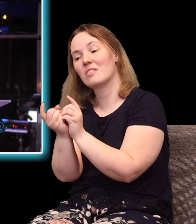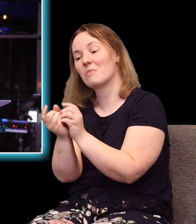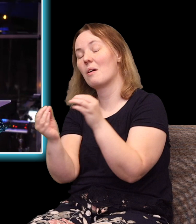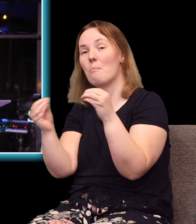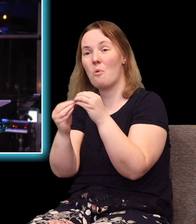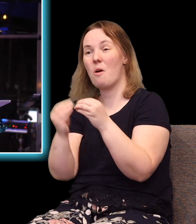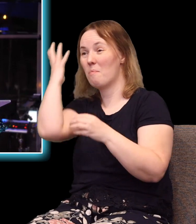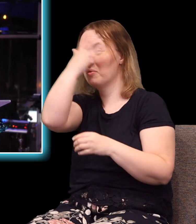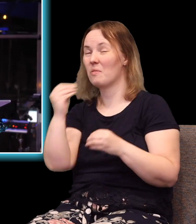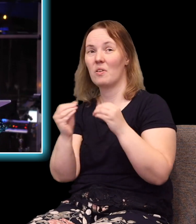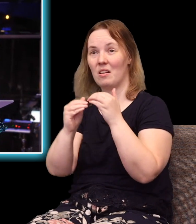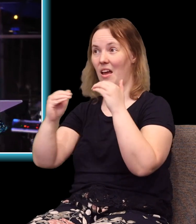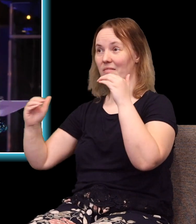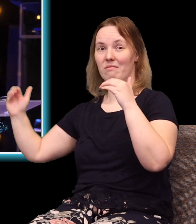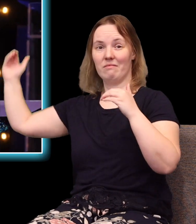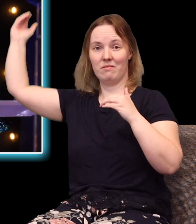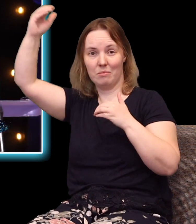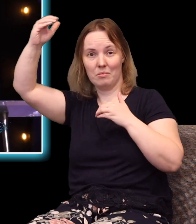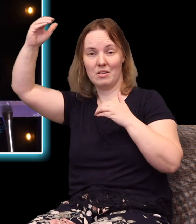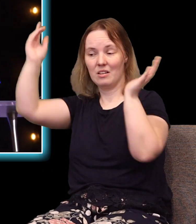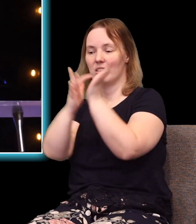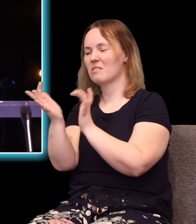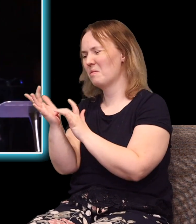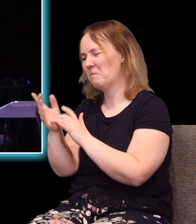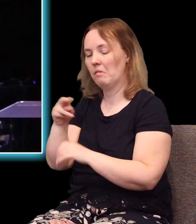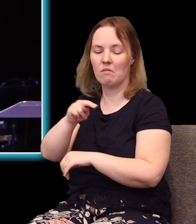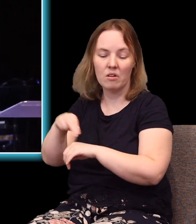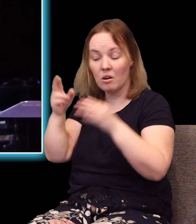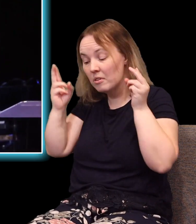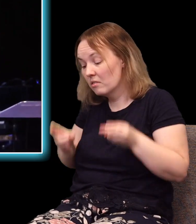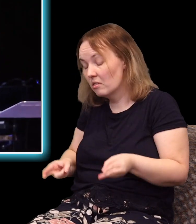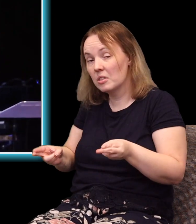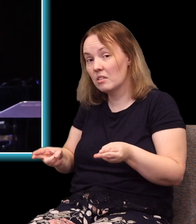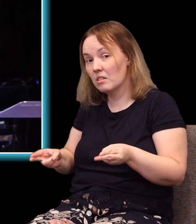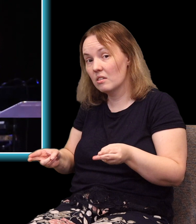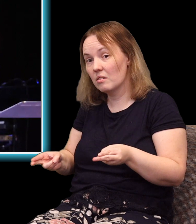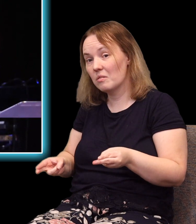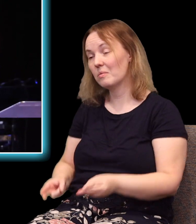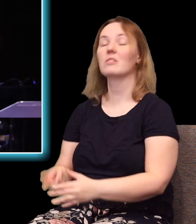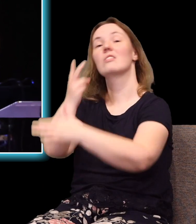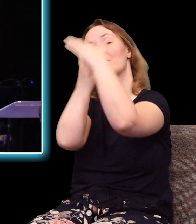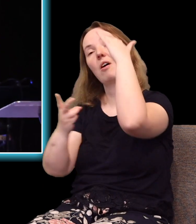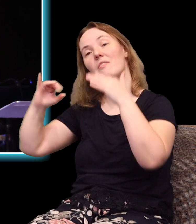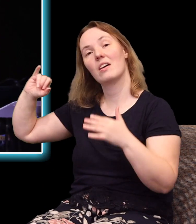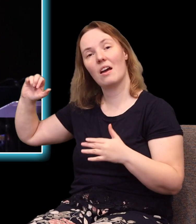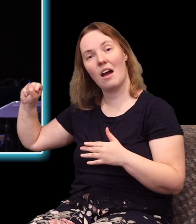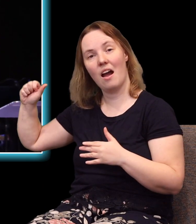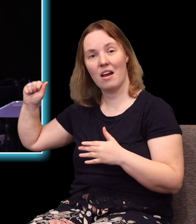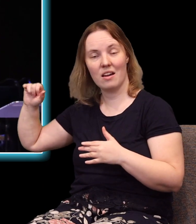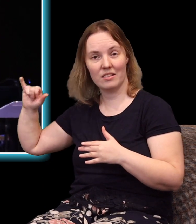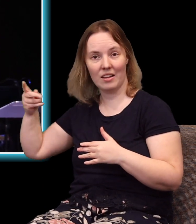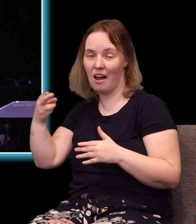more elevated. And in that single moment, Jesus went from being an ordinary human being, which the prophet Isaiah